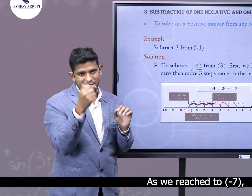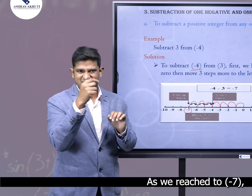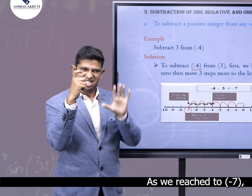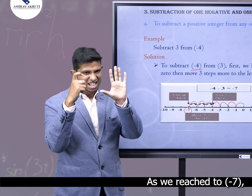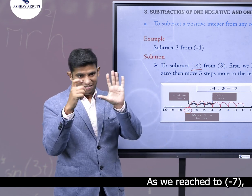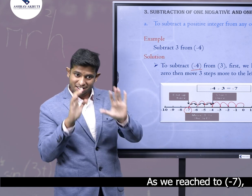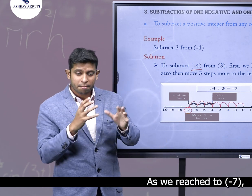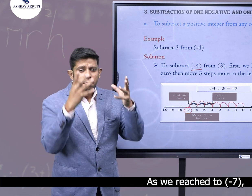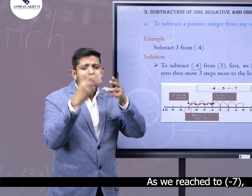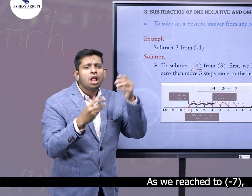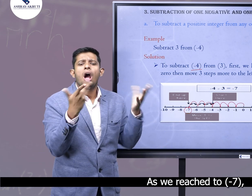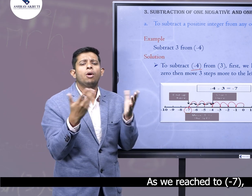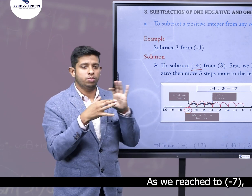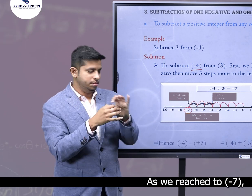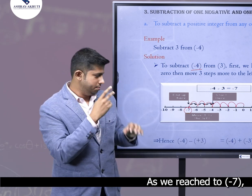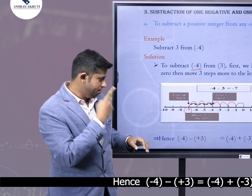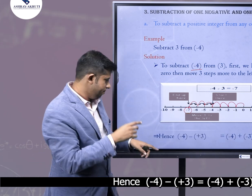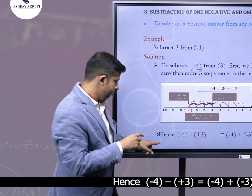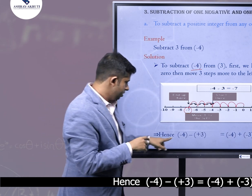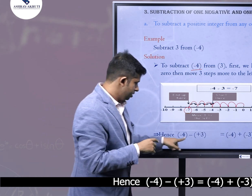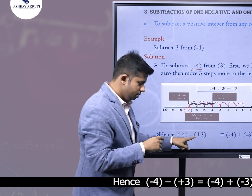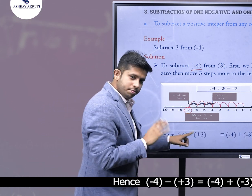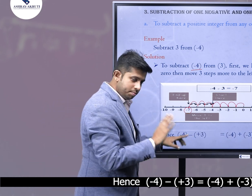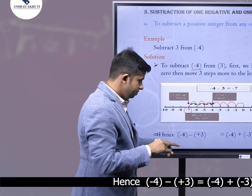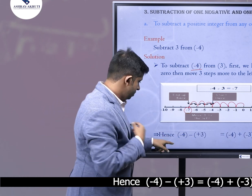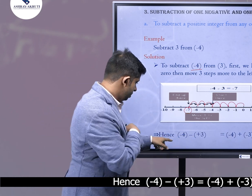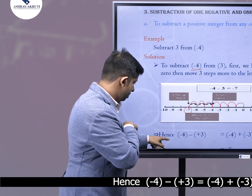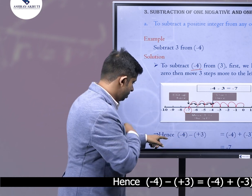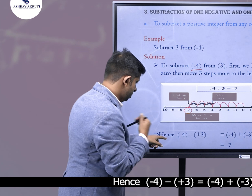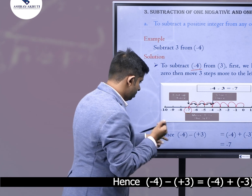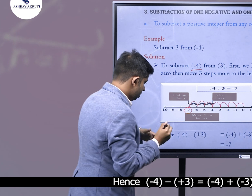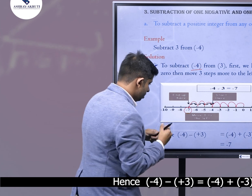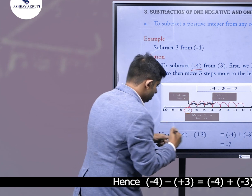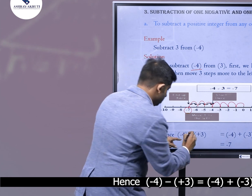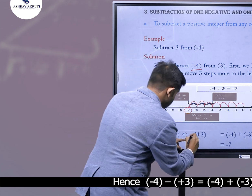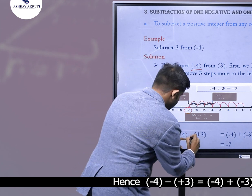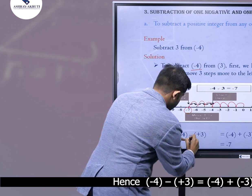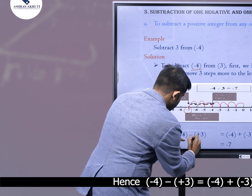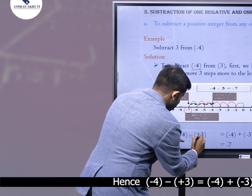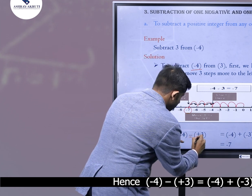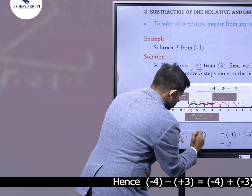As we've reached to minus 7, hence minus 4 minus of plus 3